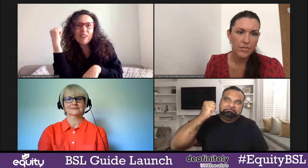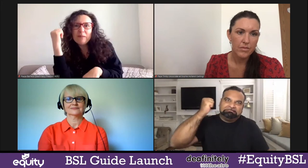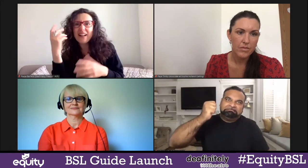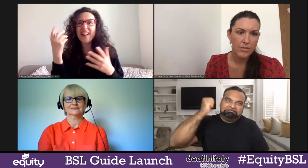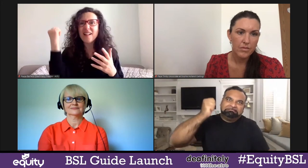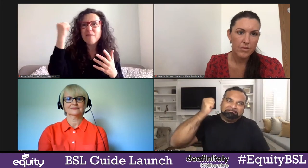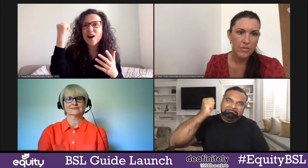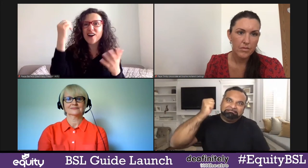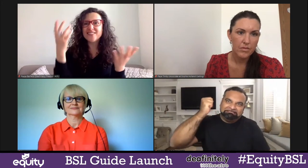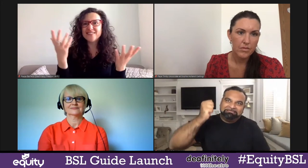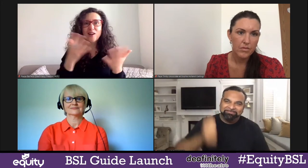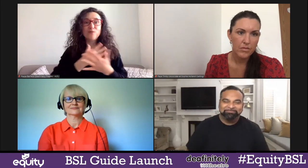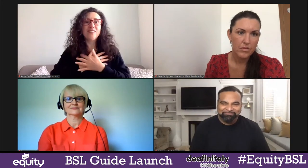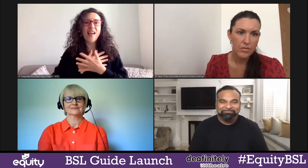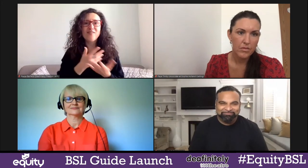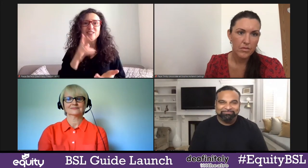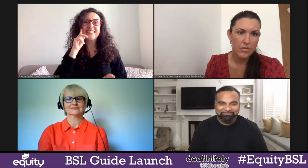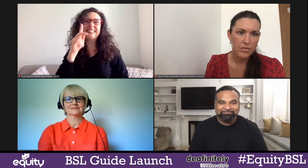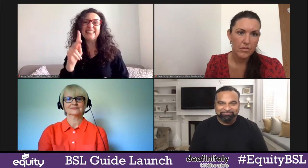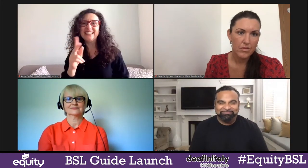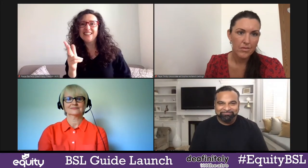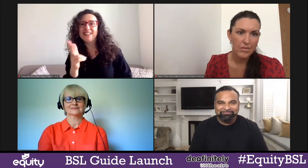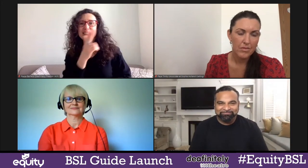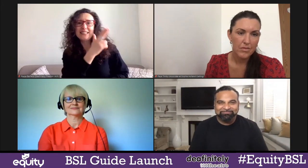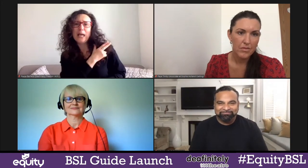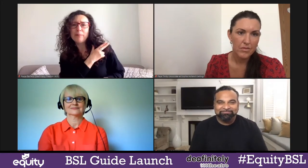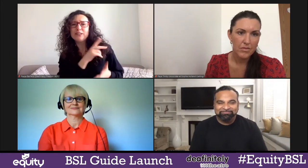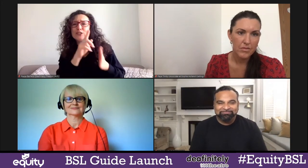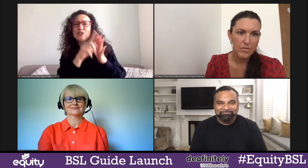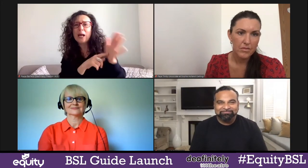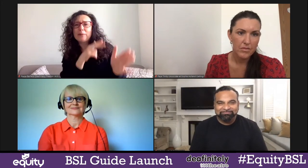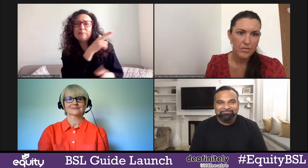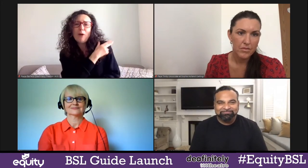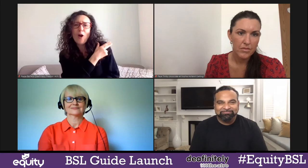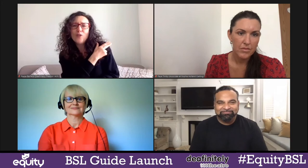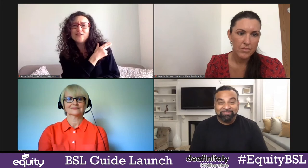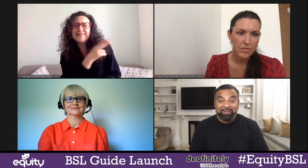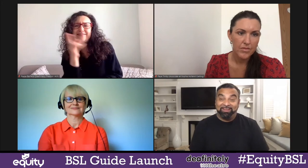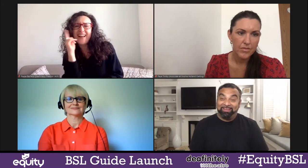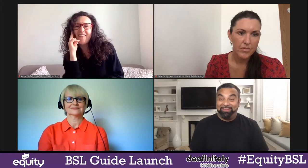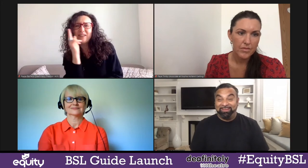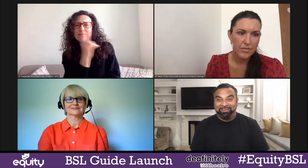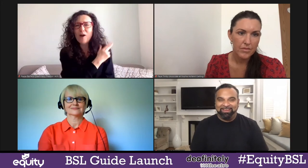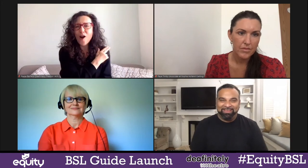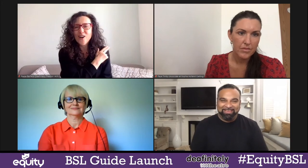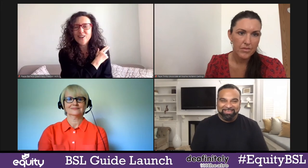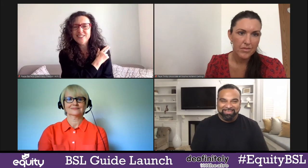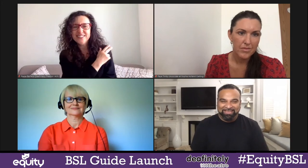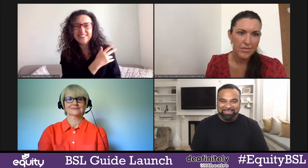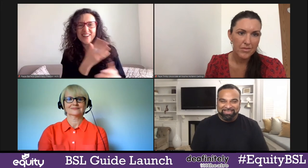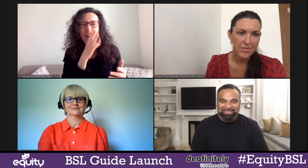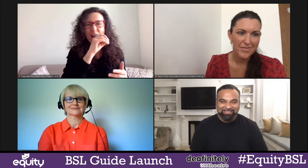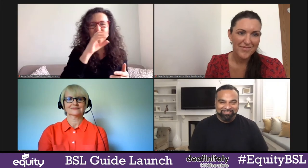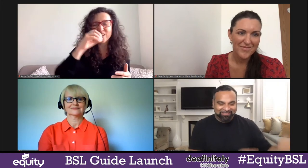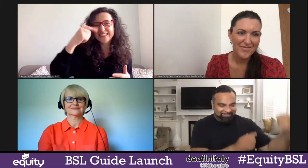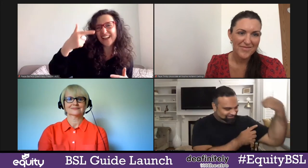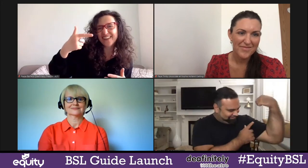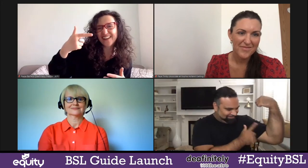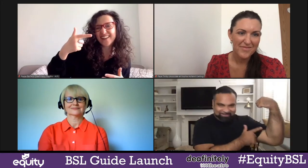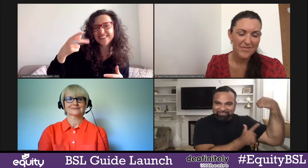devil? Julian wants to be the criminal, the murderer. Absolutely. You know, James Bond even being deaf, for example, you